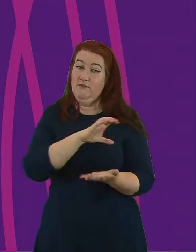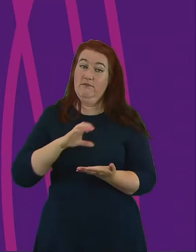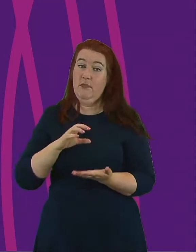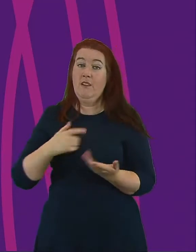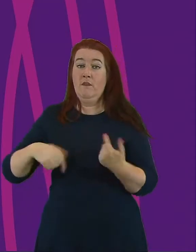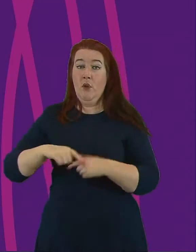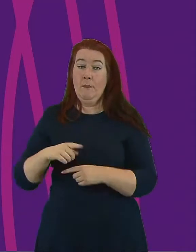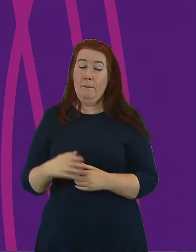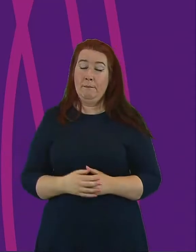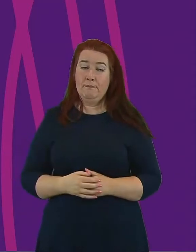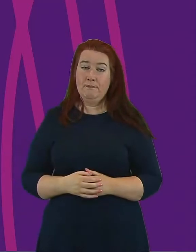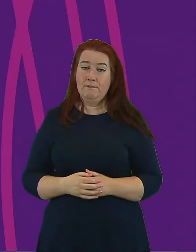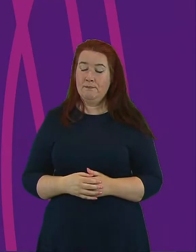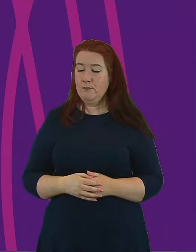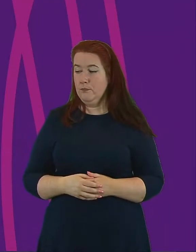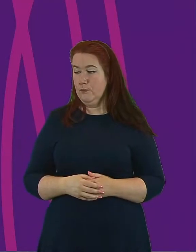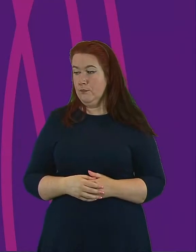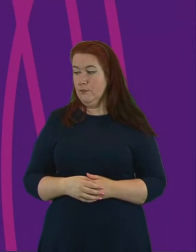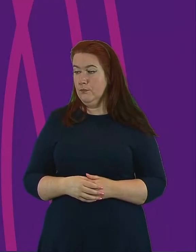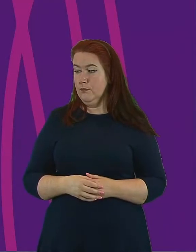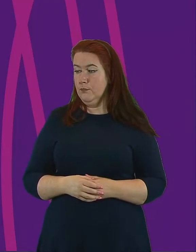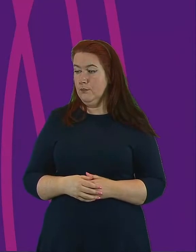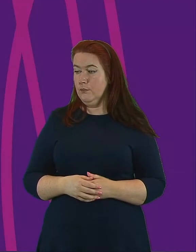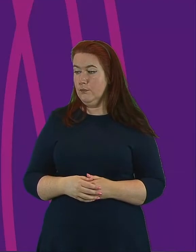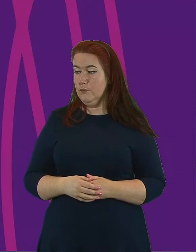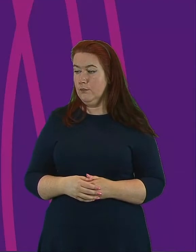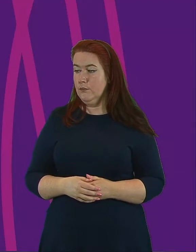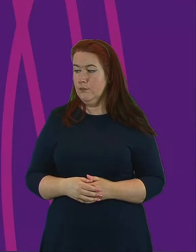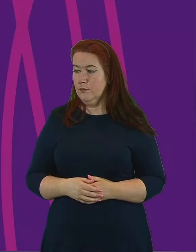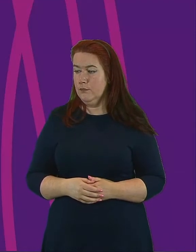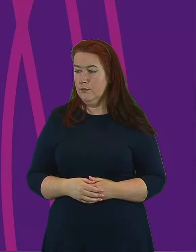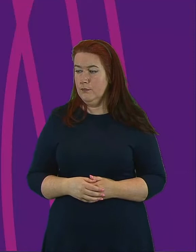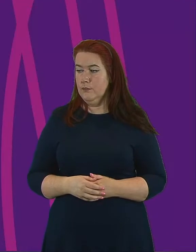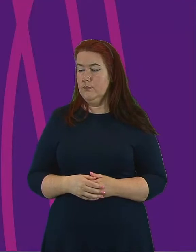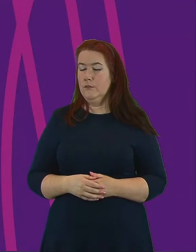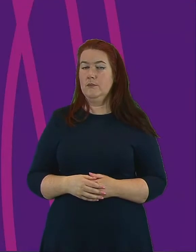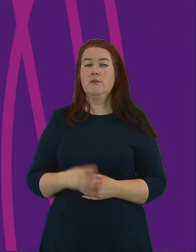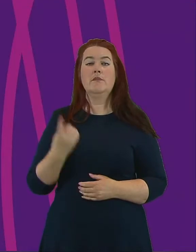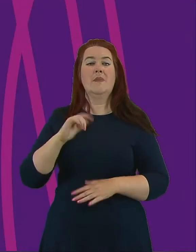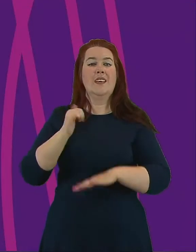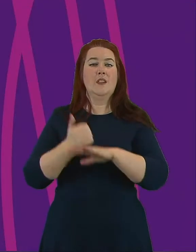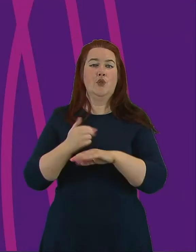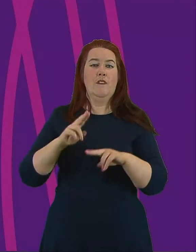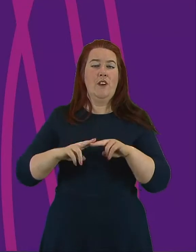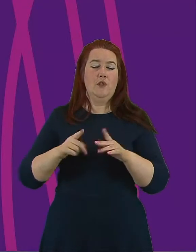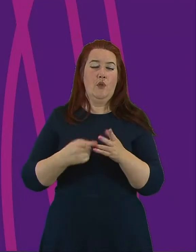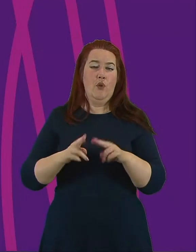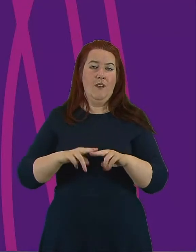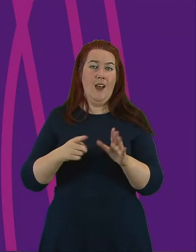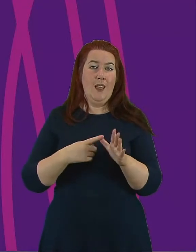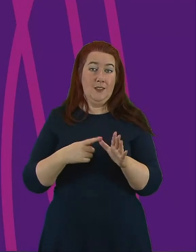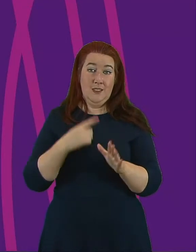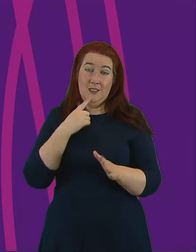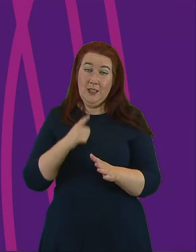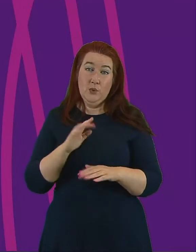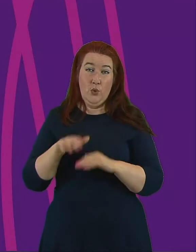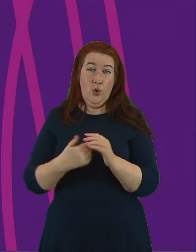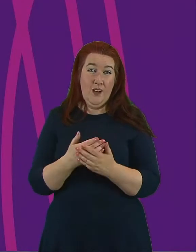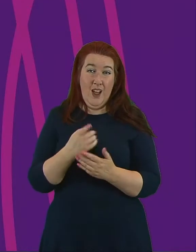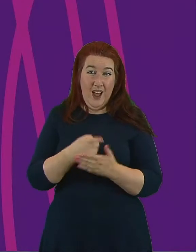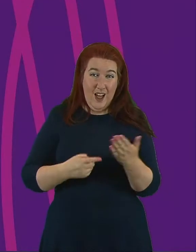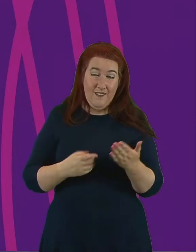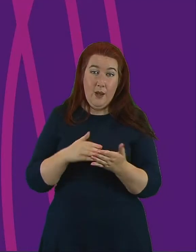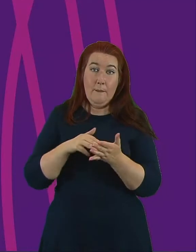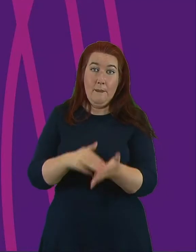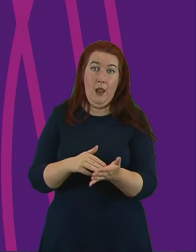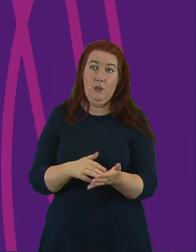Donald Cameron, followed by Joan McAlpine. The Fraser of Allender Institute estimates that over 500,000 jobs in Scotland are supported by demand for our